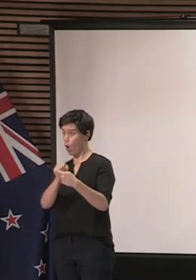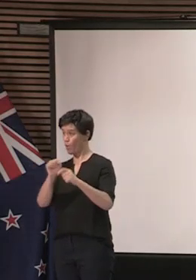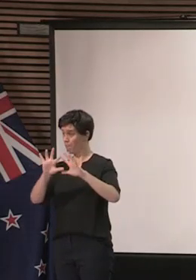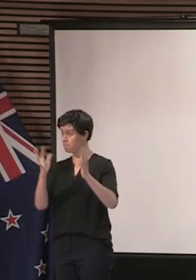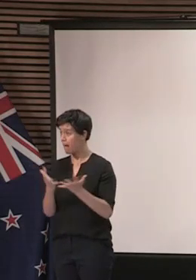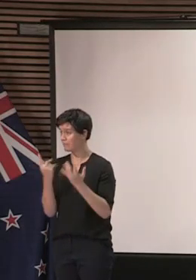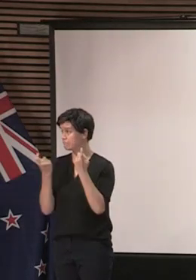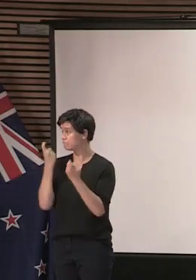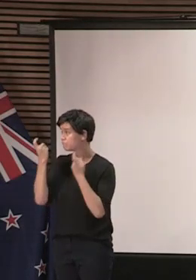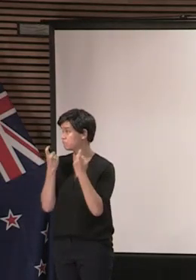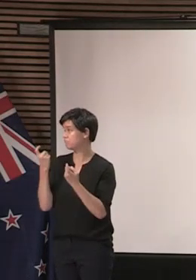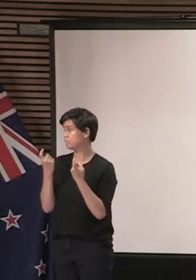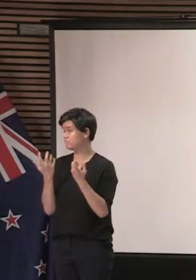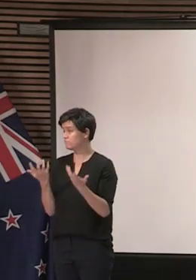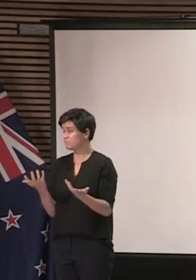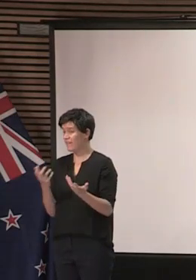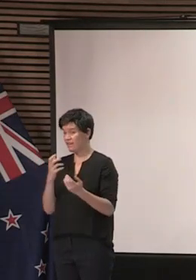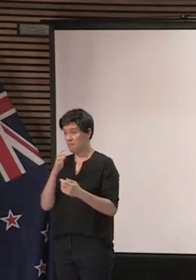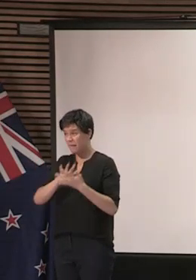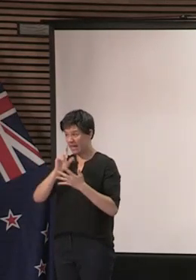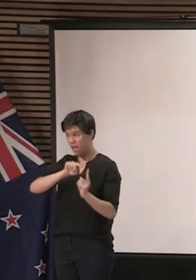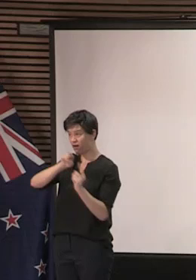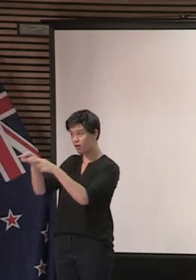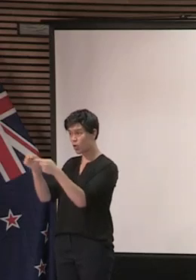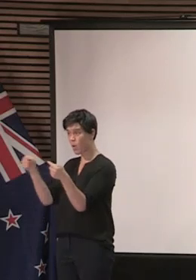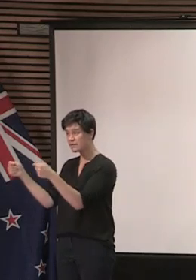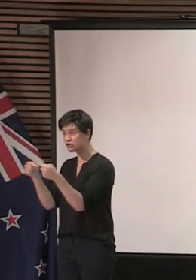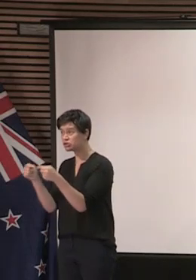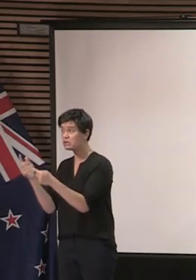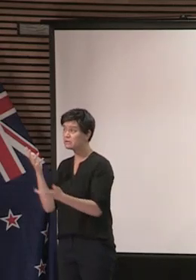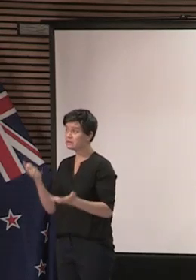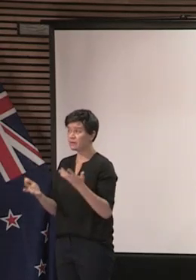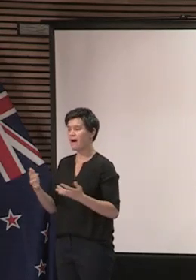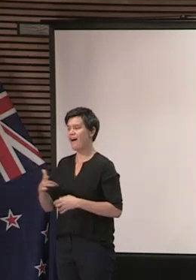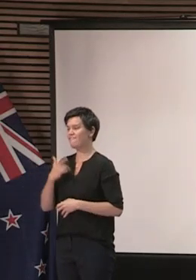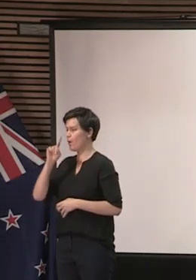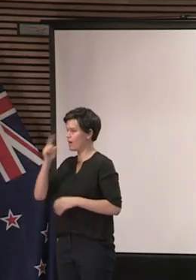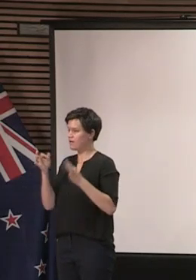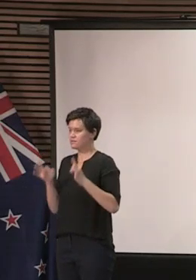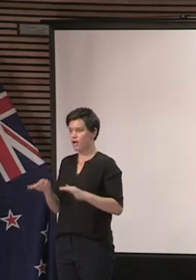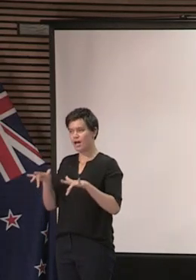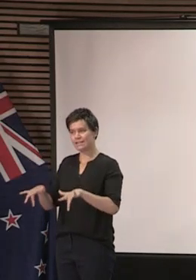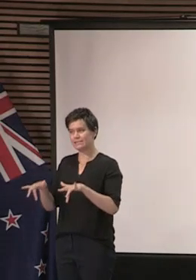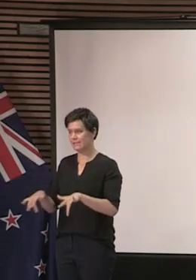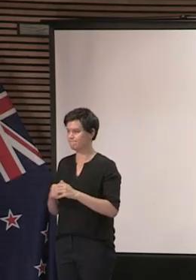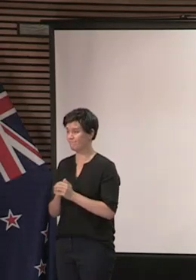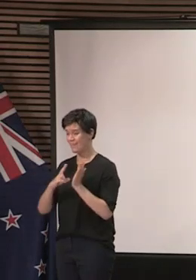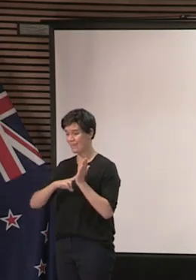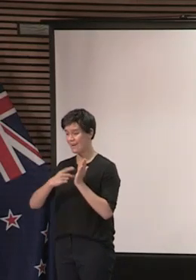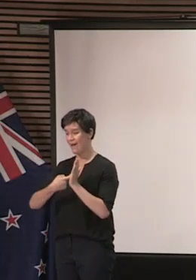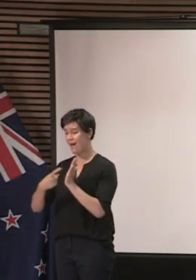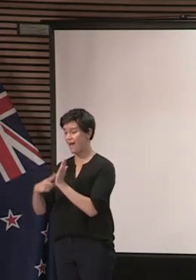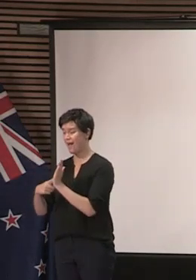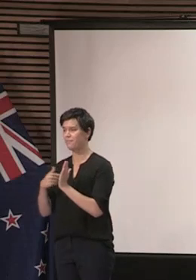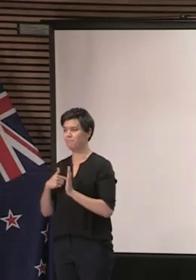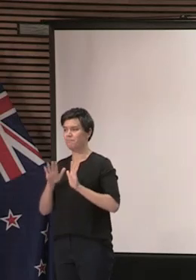professional competitions to enable them to continue, but it feels to me like it's quite early days. With regard to the NRL, I'll leave it to the